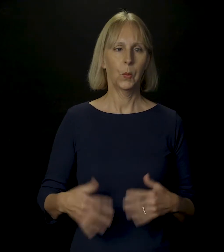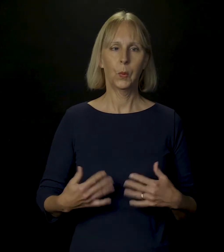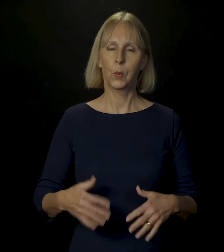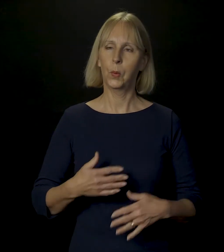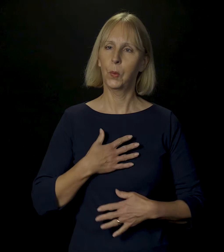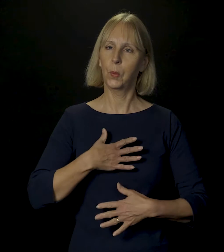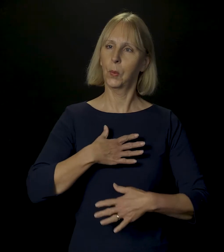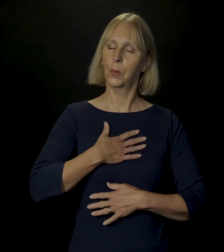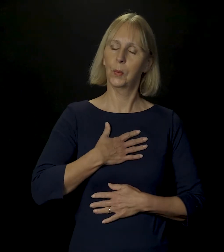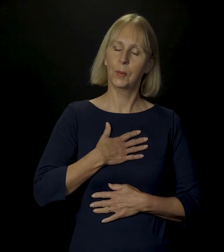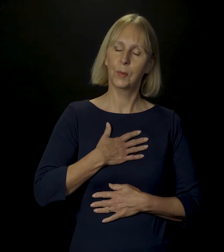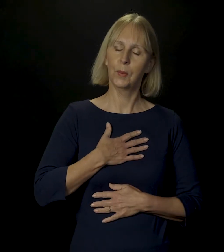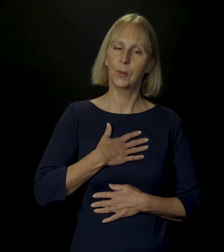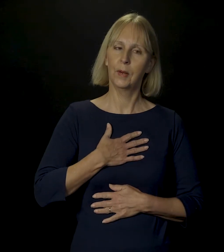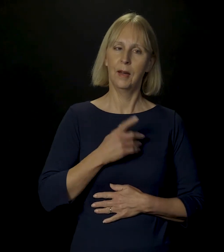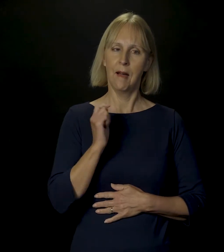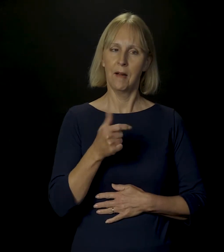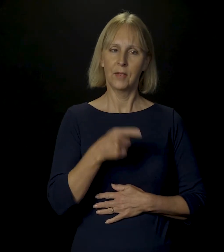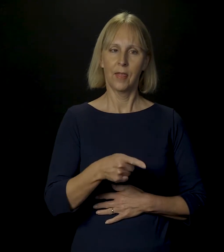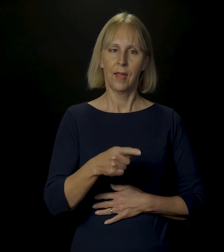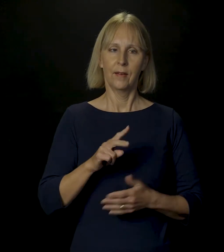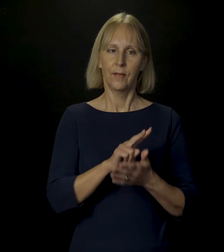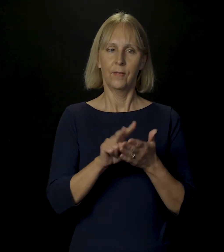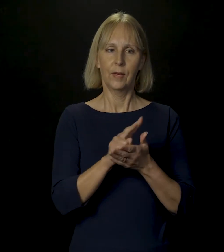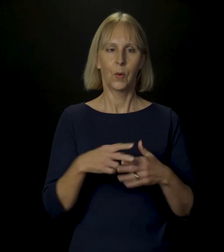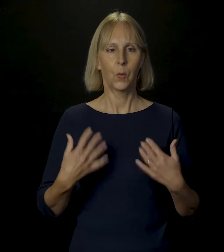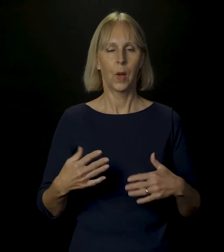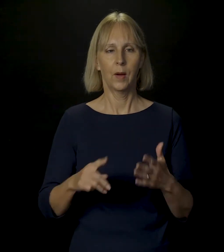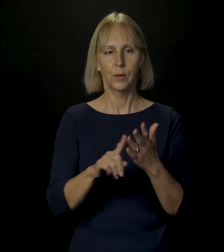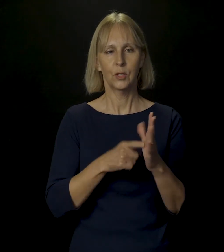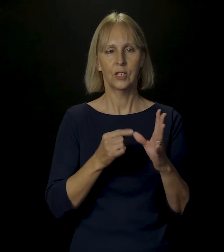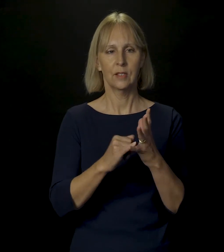I'll take a breath After that one Oh Jason